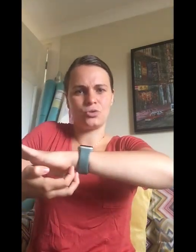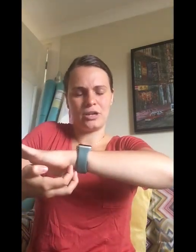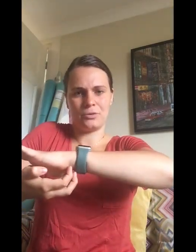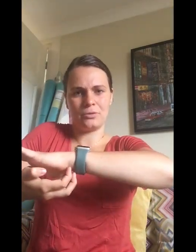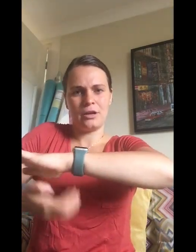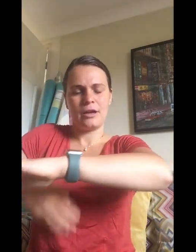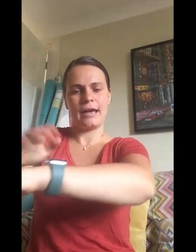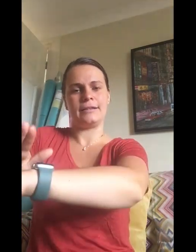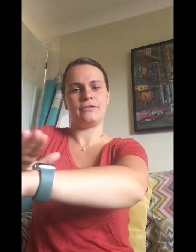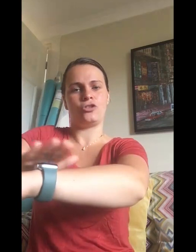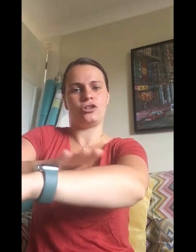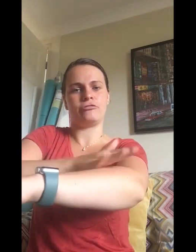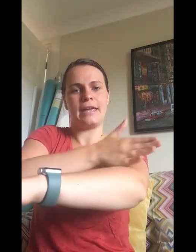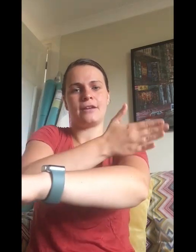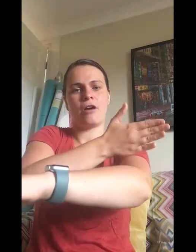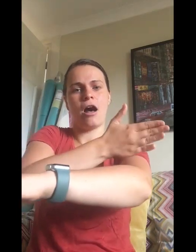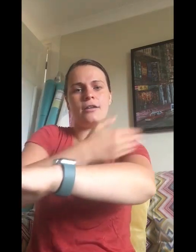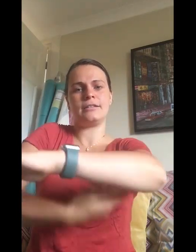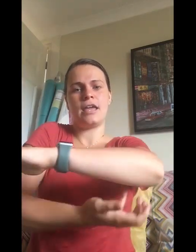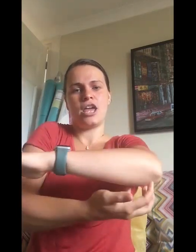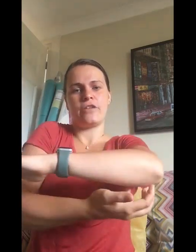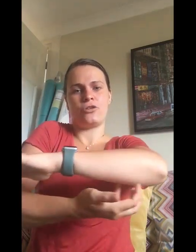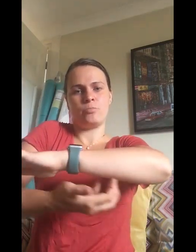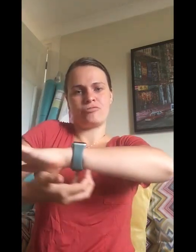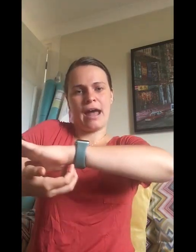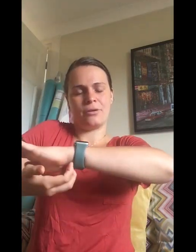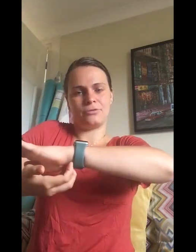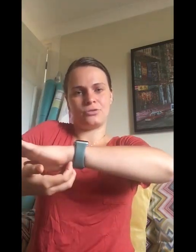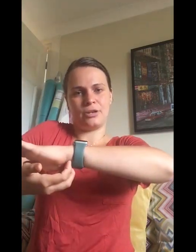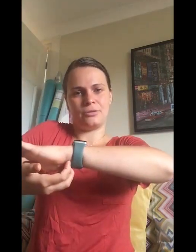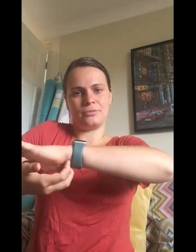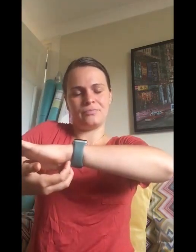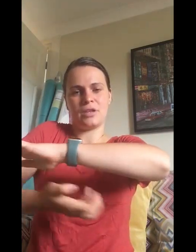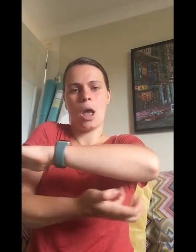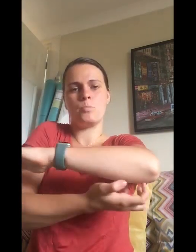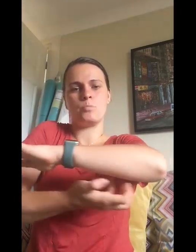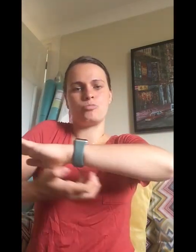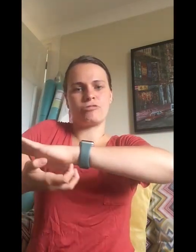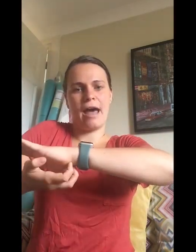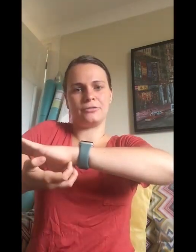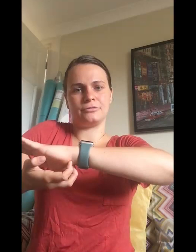soil. Okay, so you've got your green grass, you've got your brown soil. Brown,